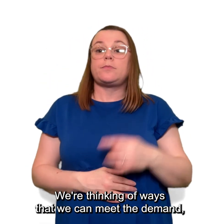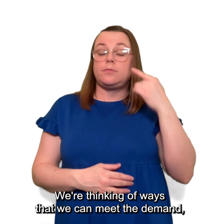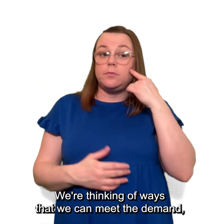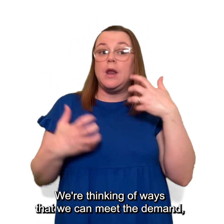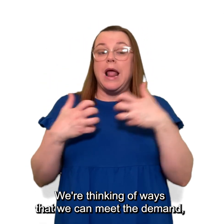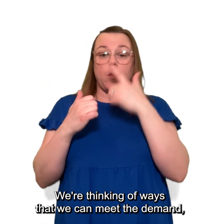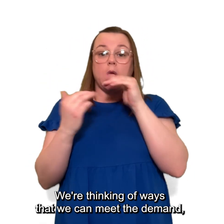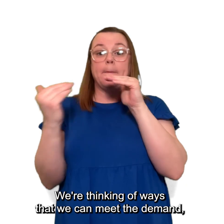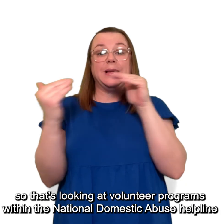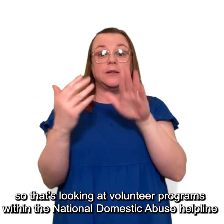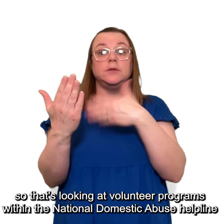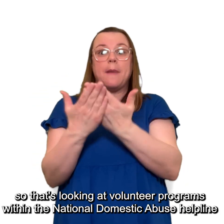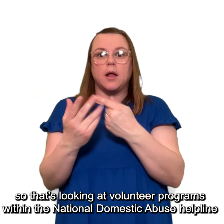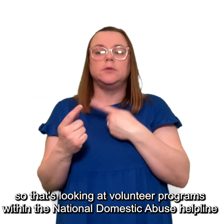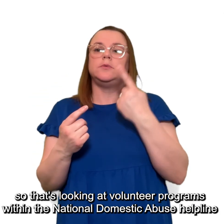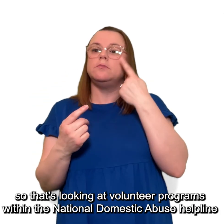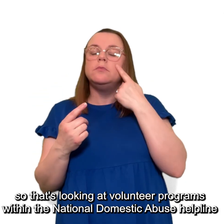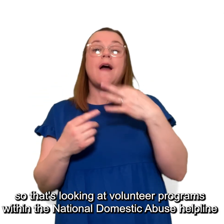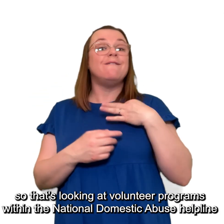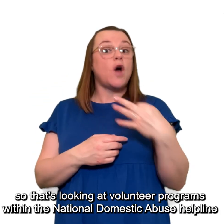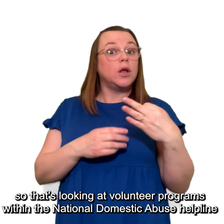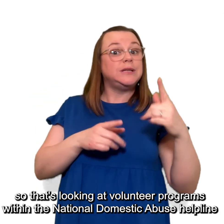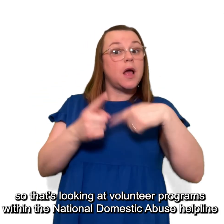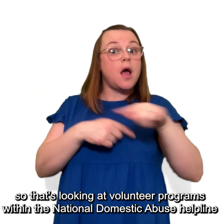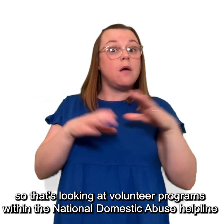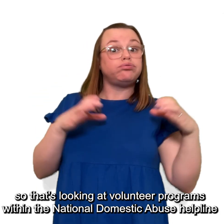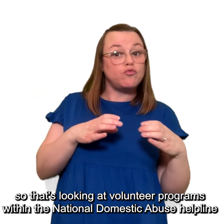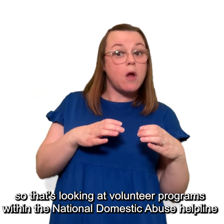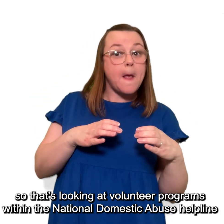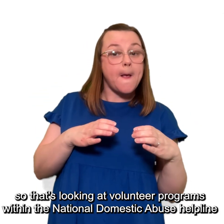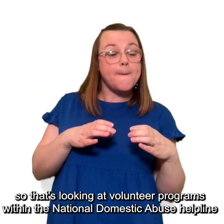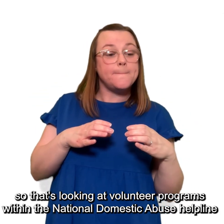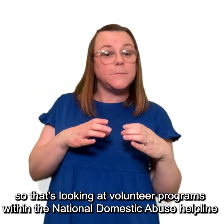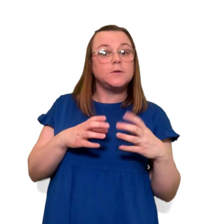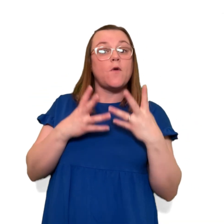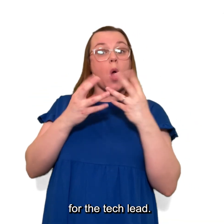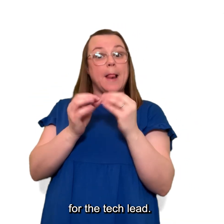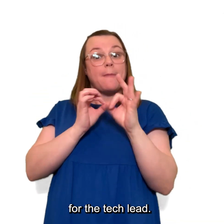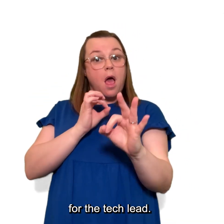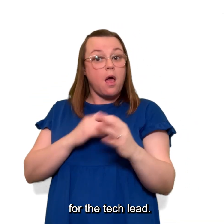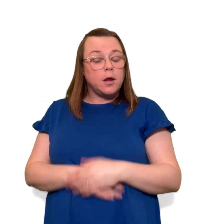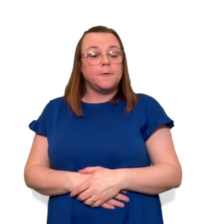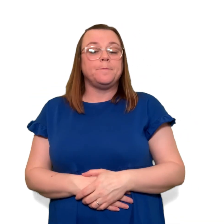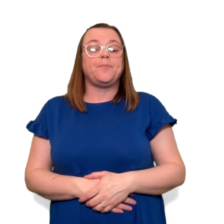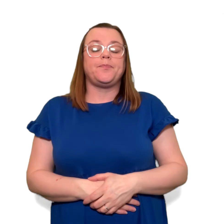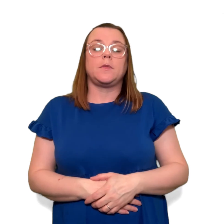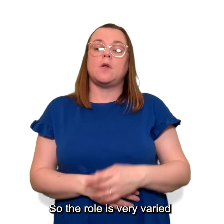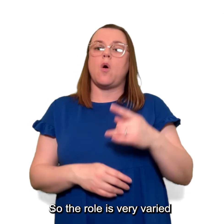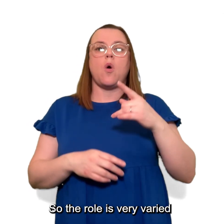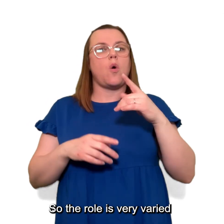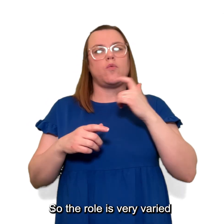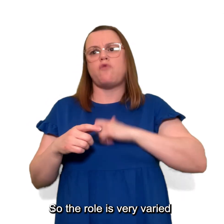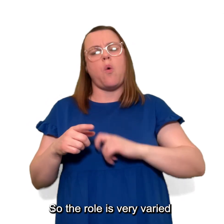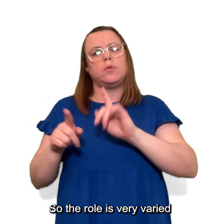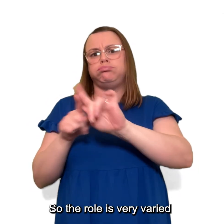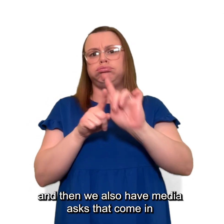we can meet the demand. So that's looking at volunteer programs within the National Domestic Abuse Helpline for the tech lead. So